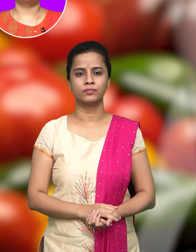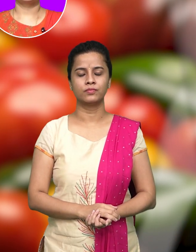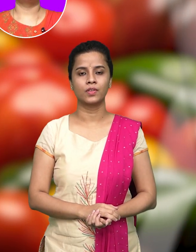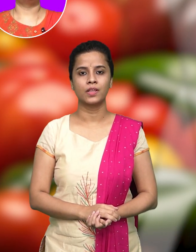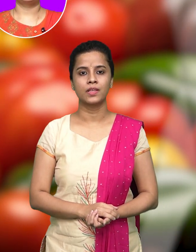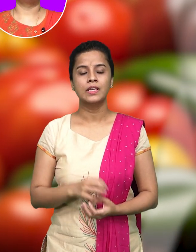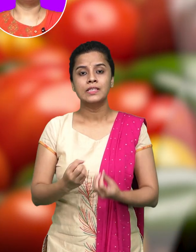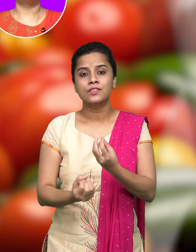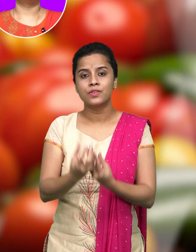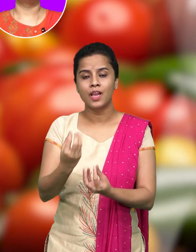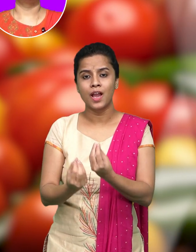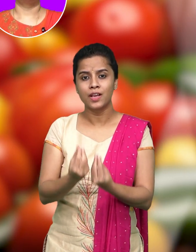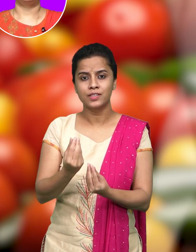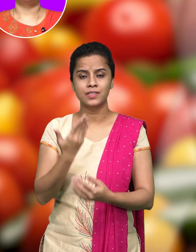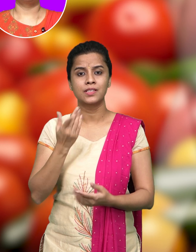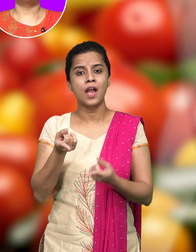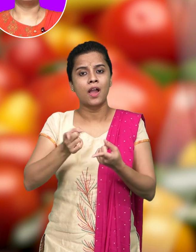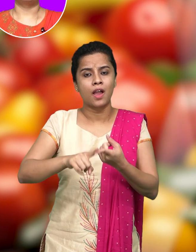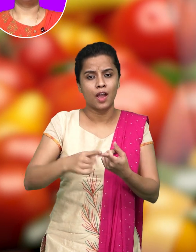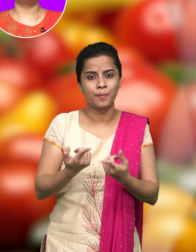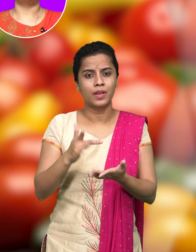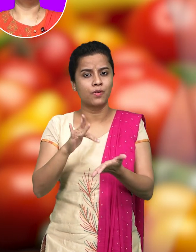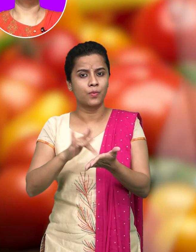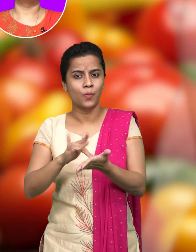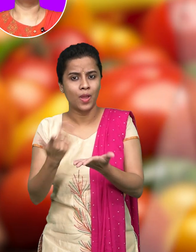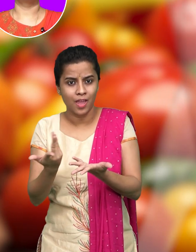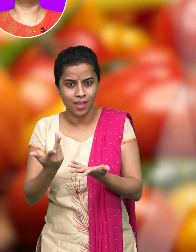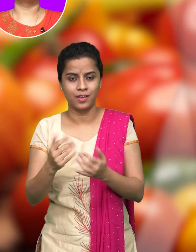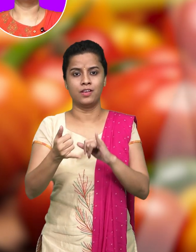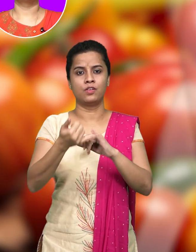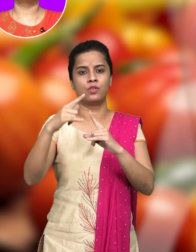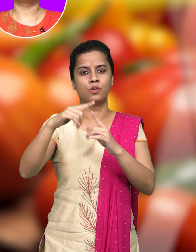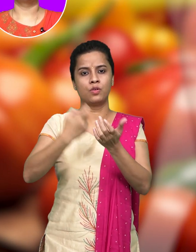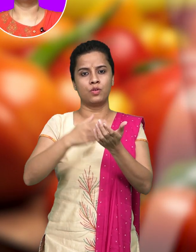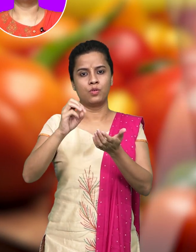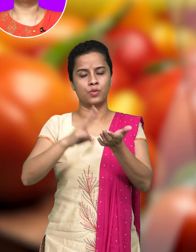This reaction takes place in the stroma region.